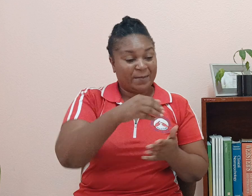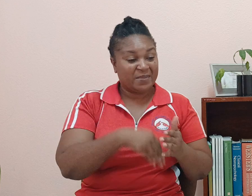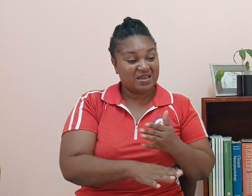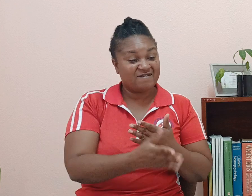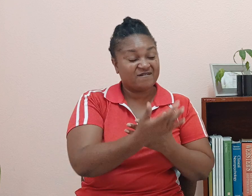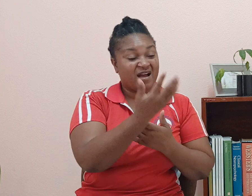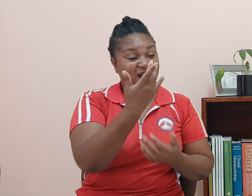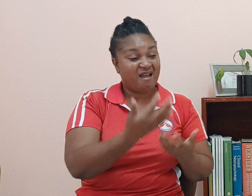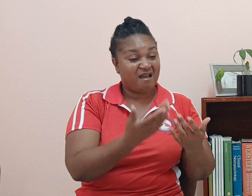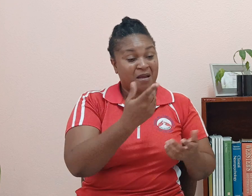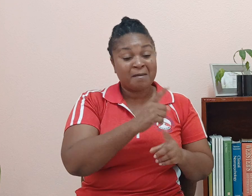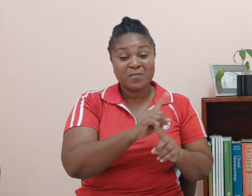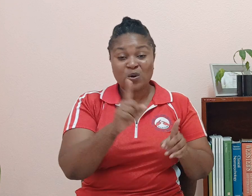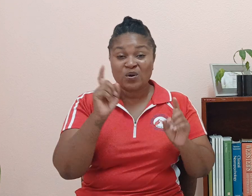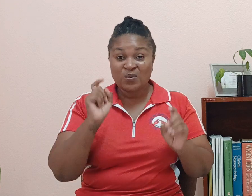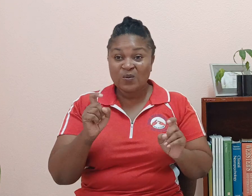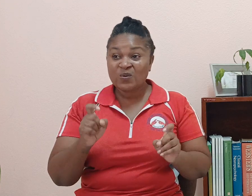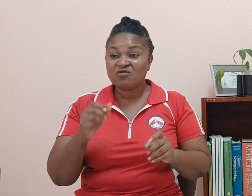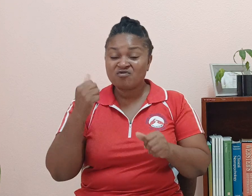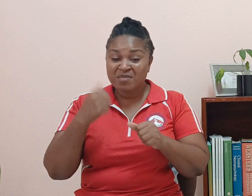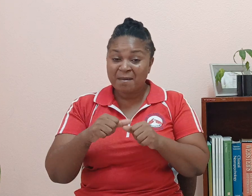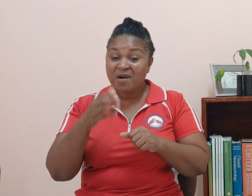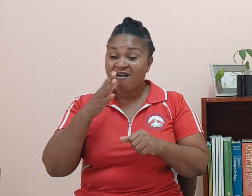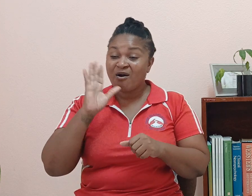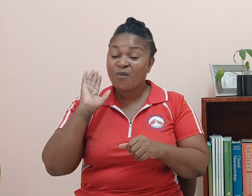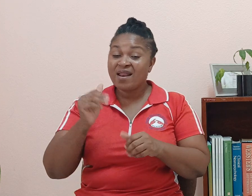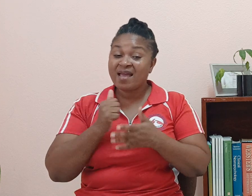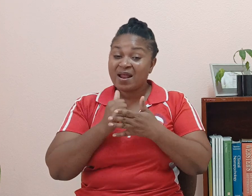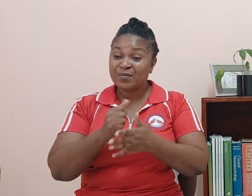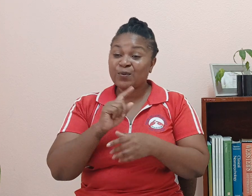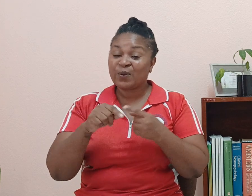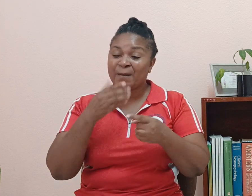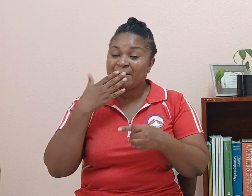help you when bad things happen.